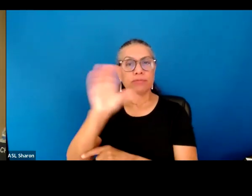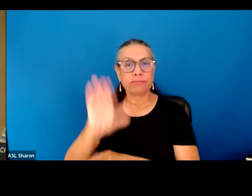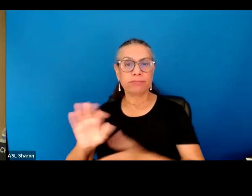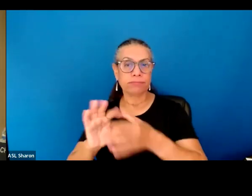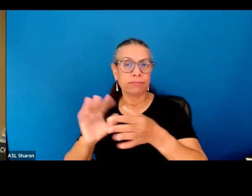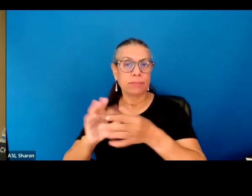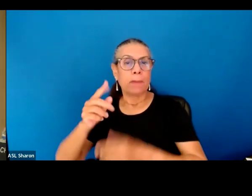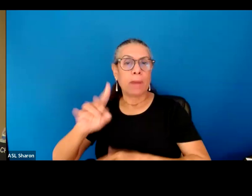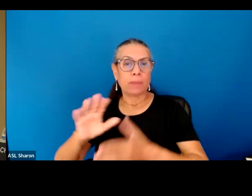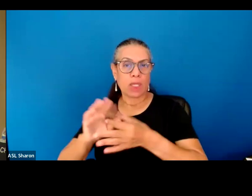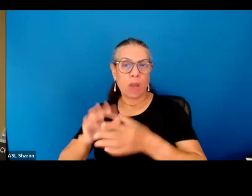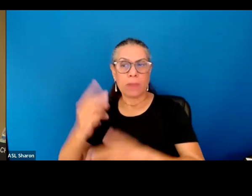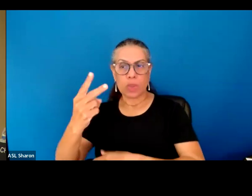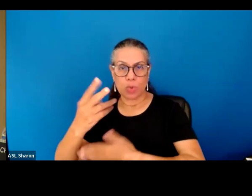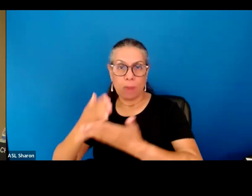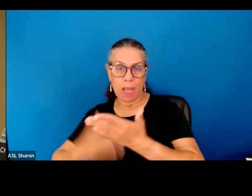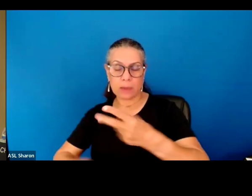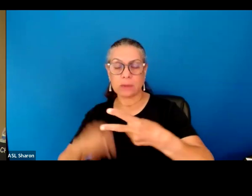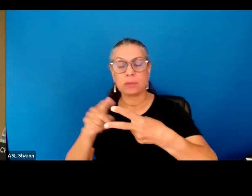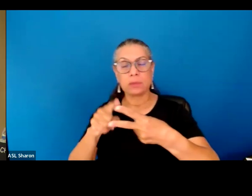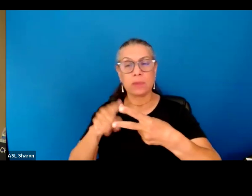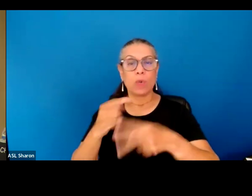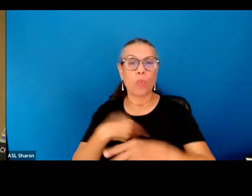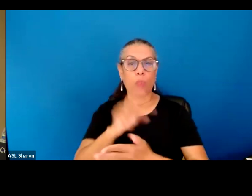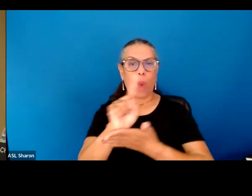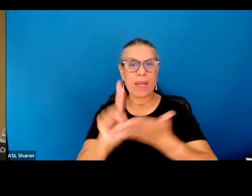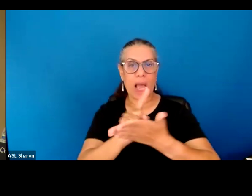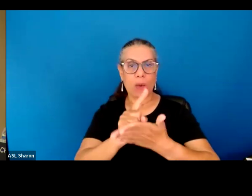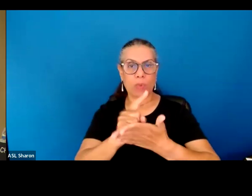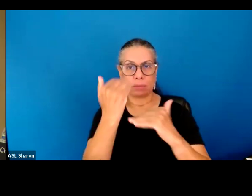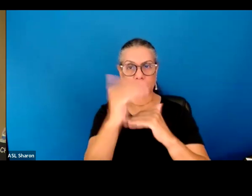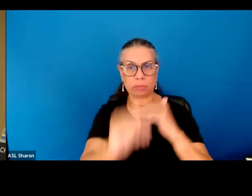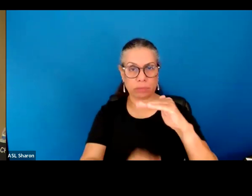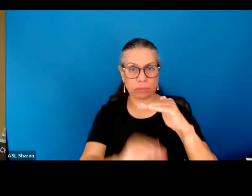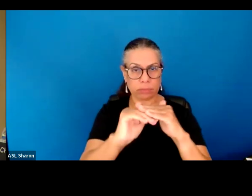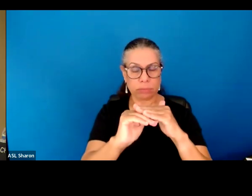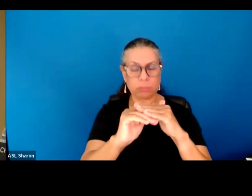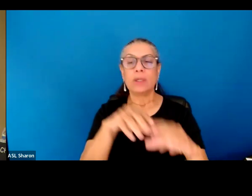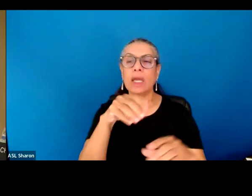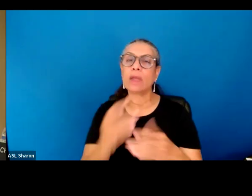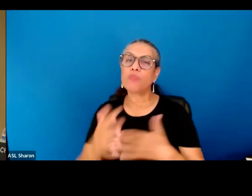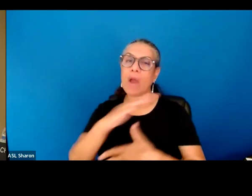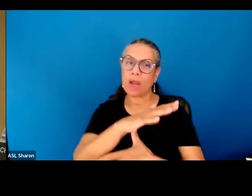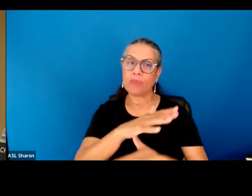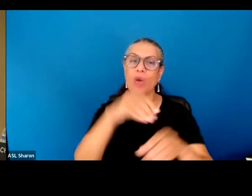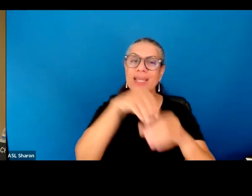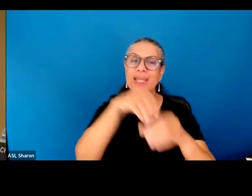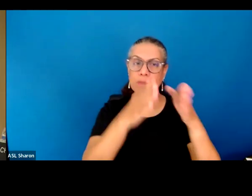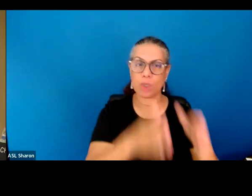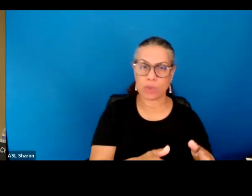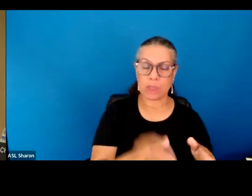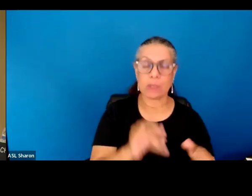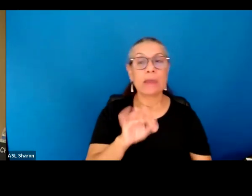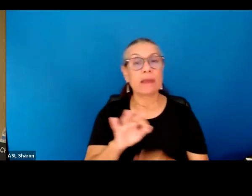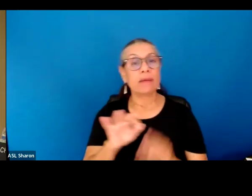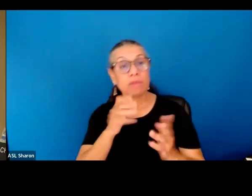comment periods. The first comment period will be capped at 1 hour, prioritizing in-person speakers. If time allows, remote testimony